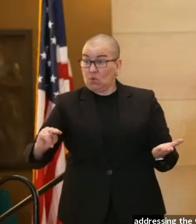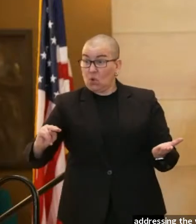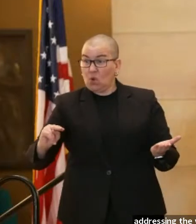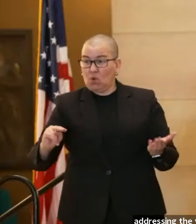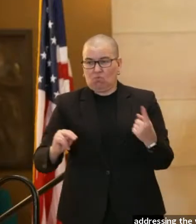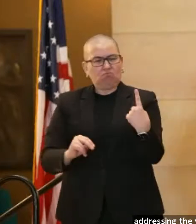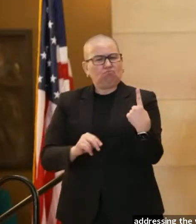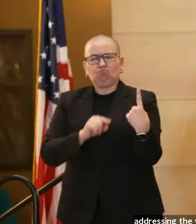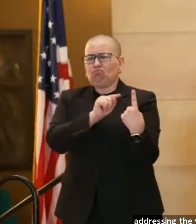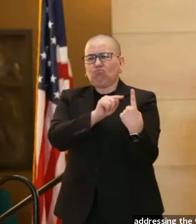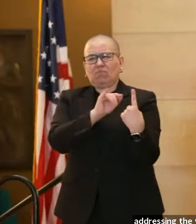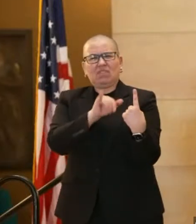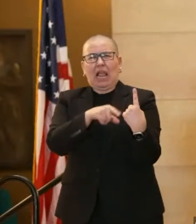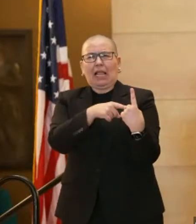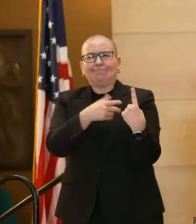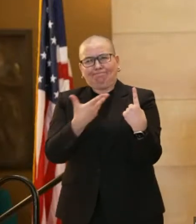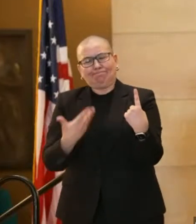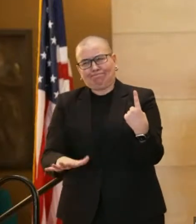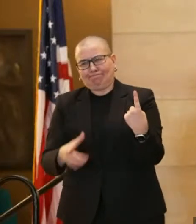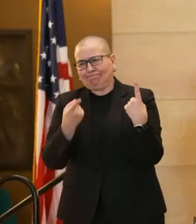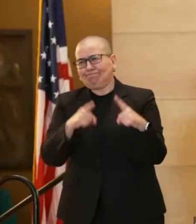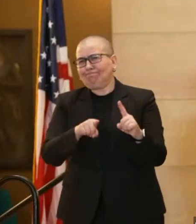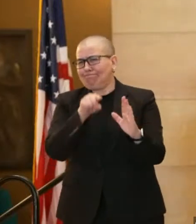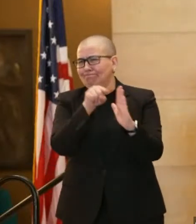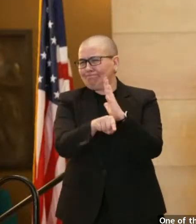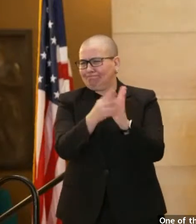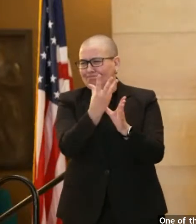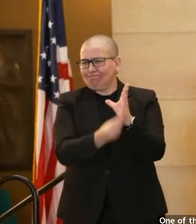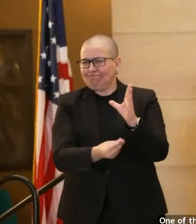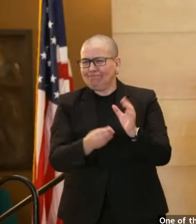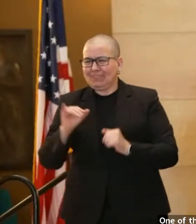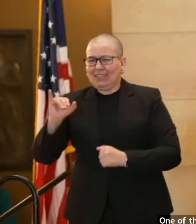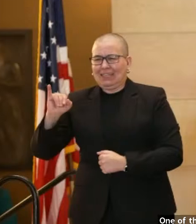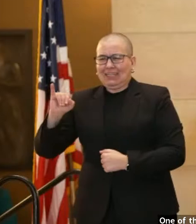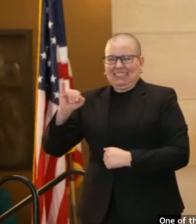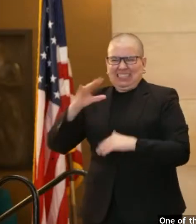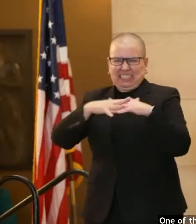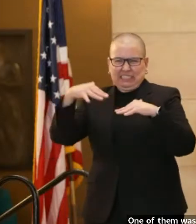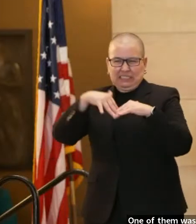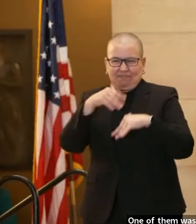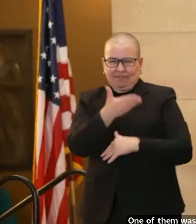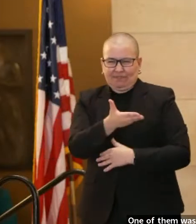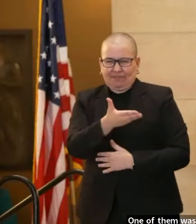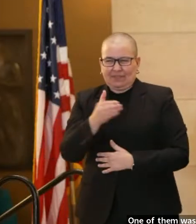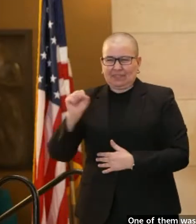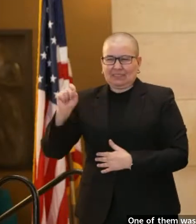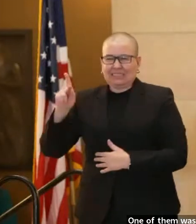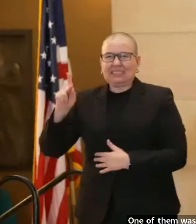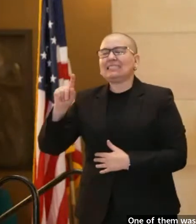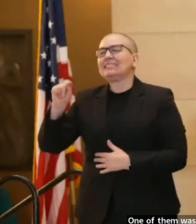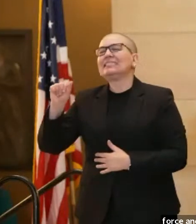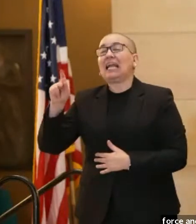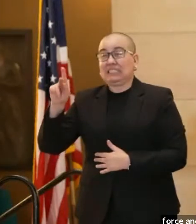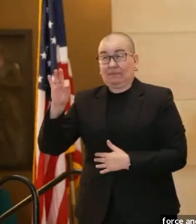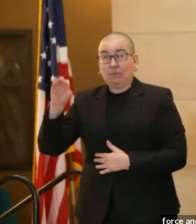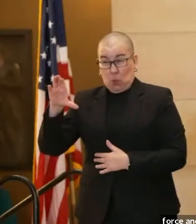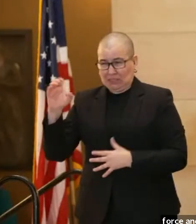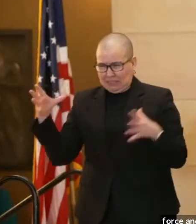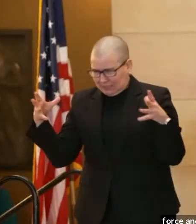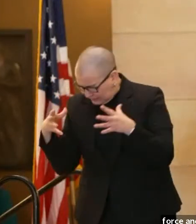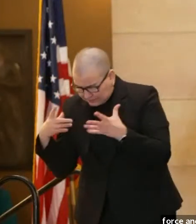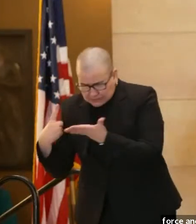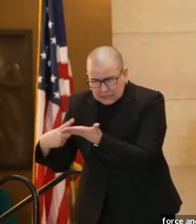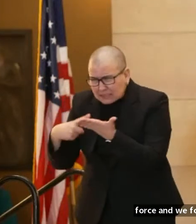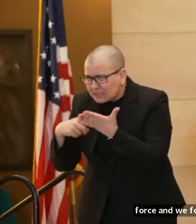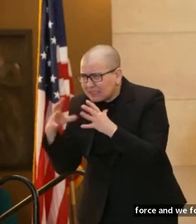Murdered Indigenous Task Force, and we found that very early that data was not available.